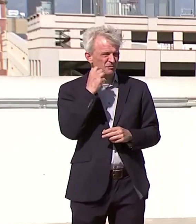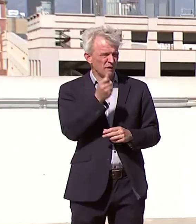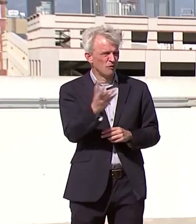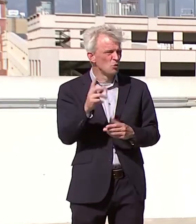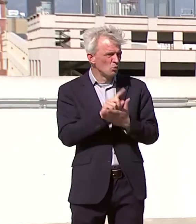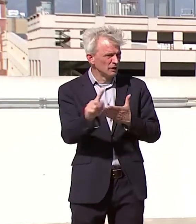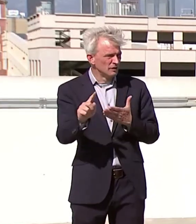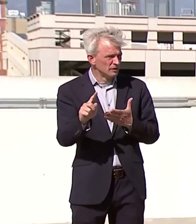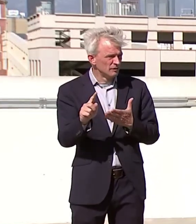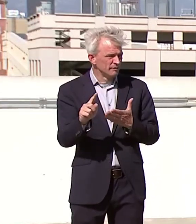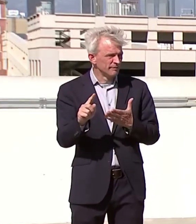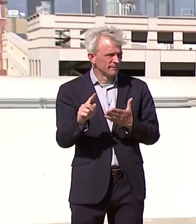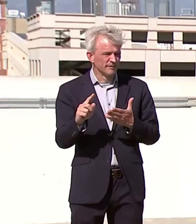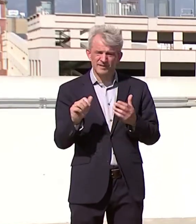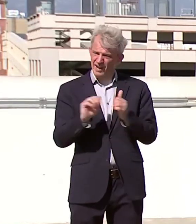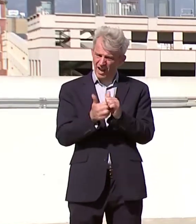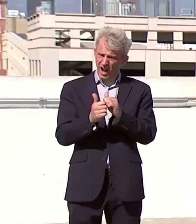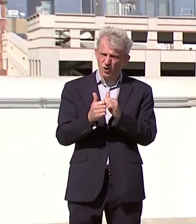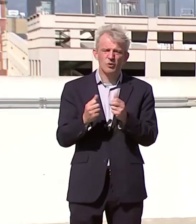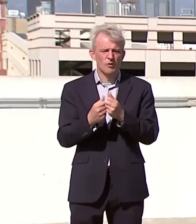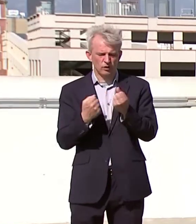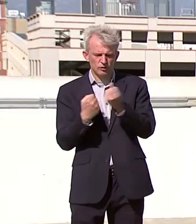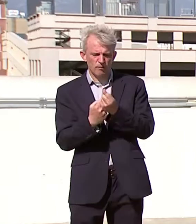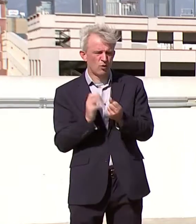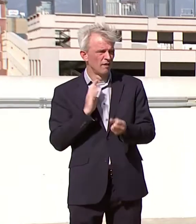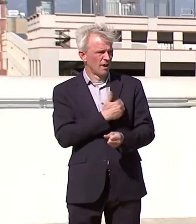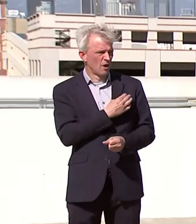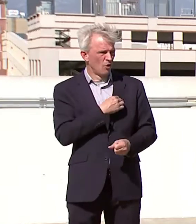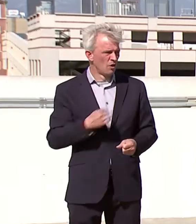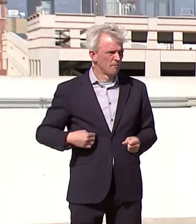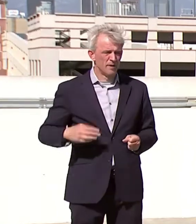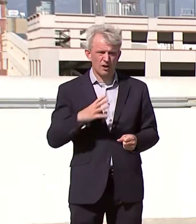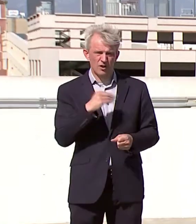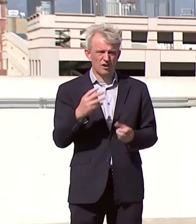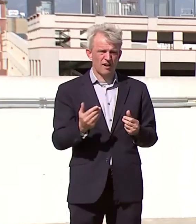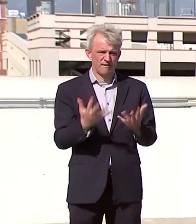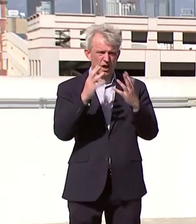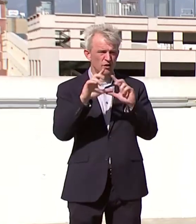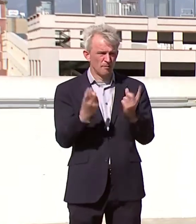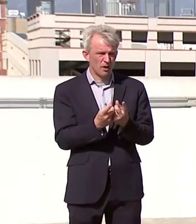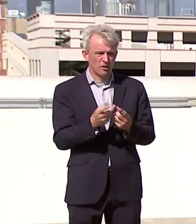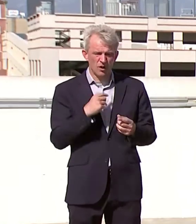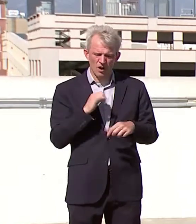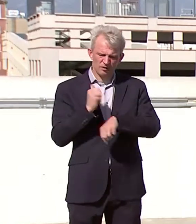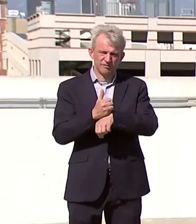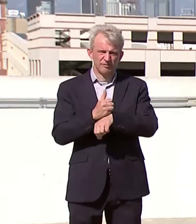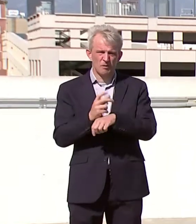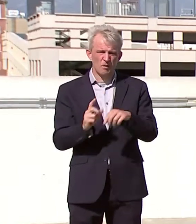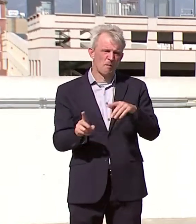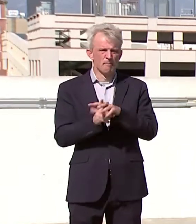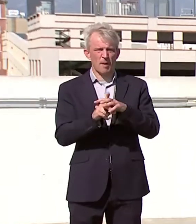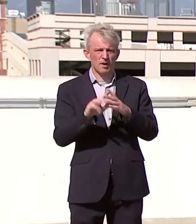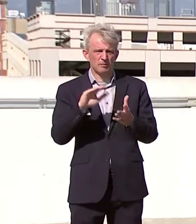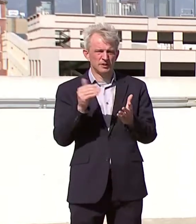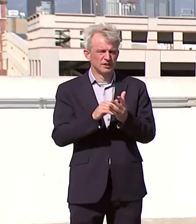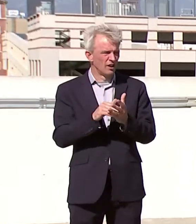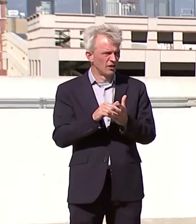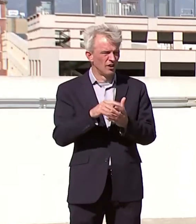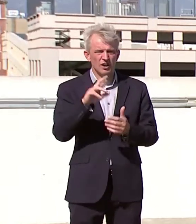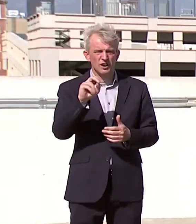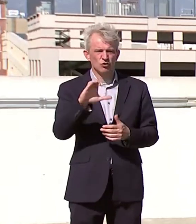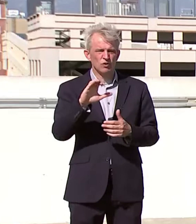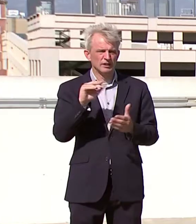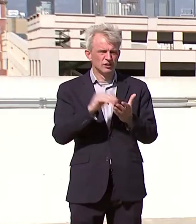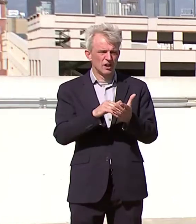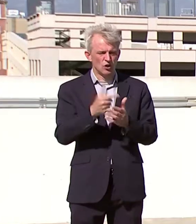with the support of our mayor and our fire department. We've had pop-up centers at South Park Rec Center. We're there this week, in fact. Green Meadows